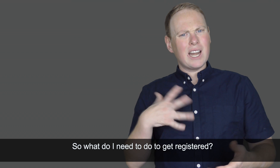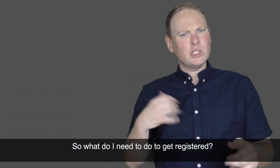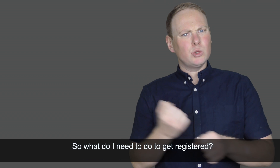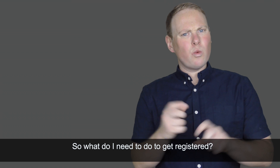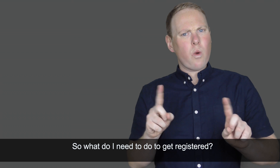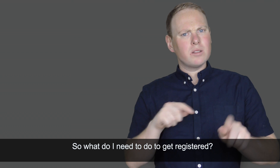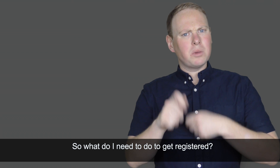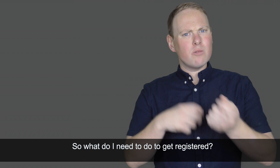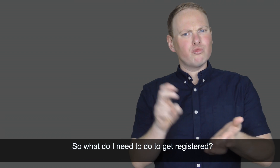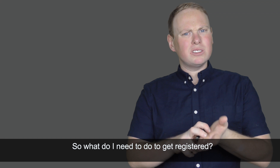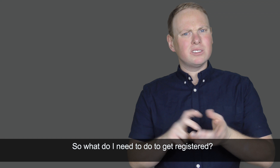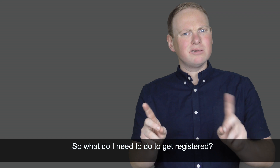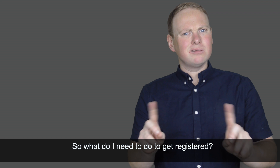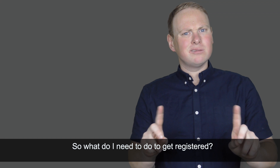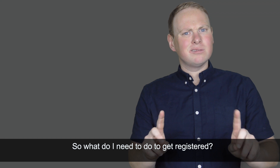So what do I need to do to get registered?